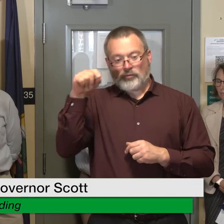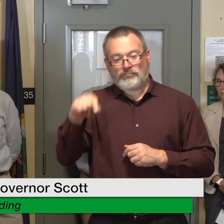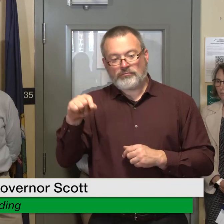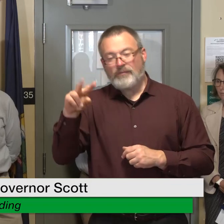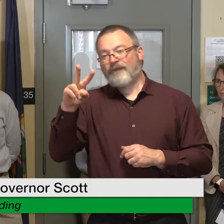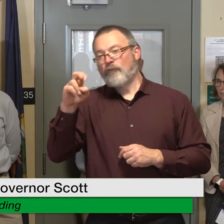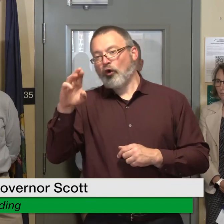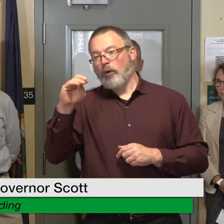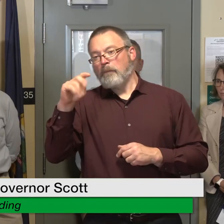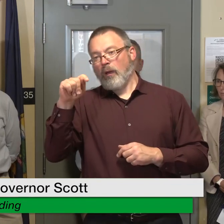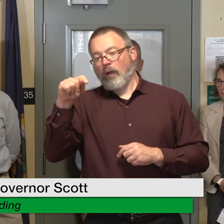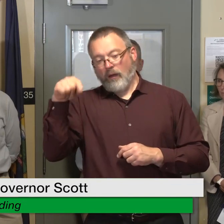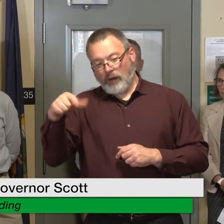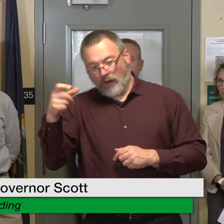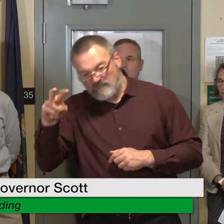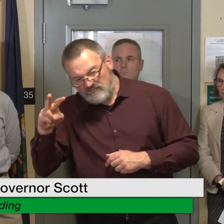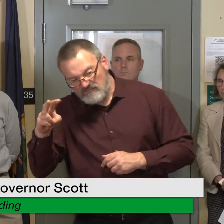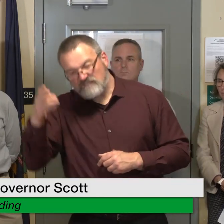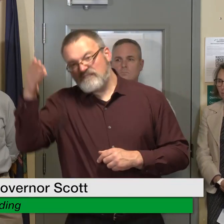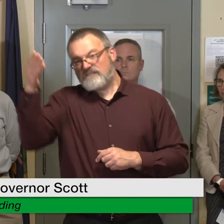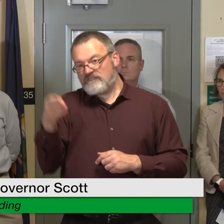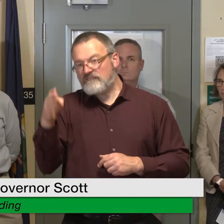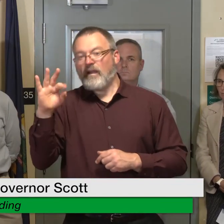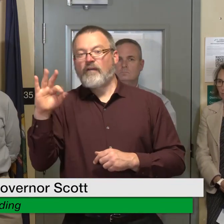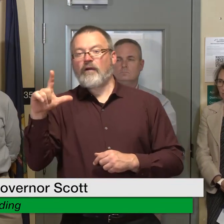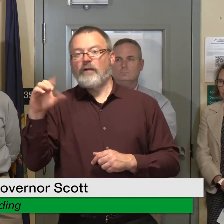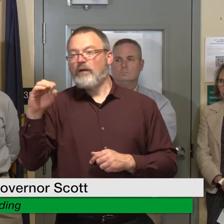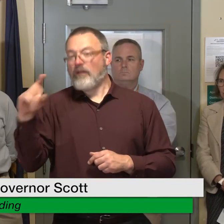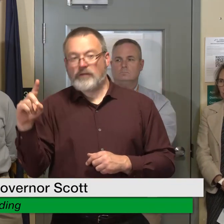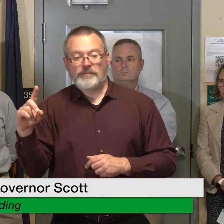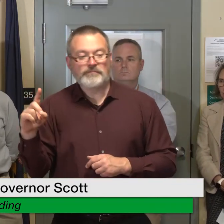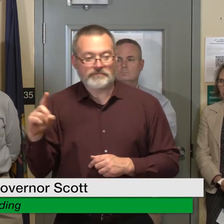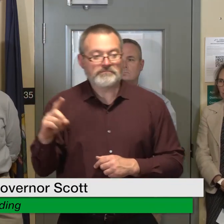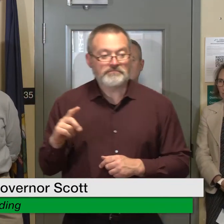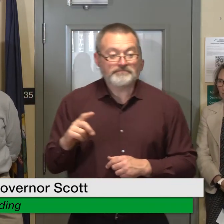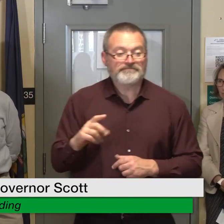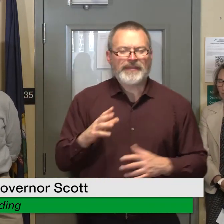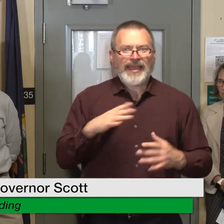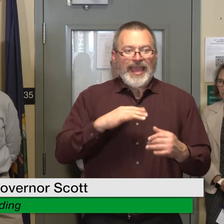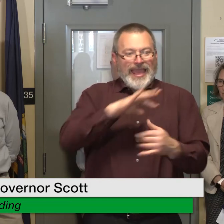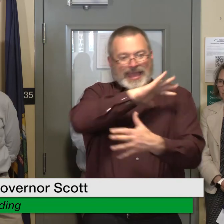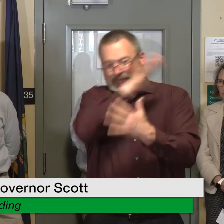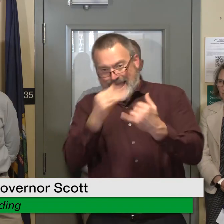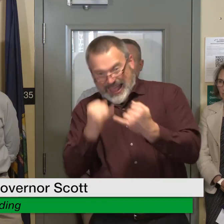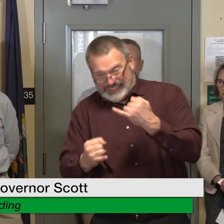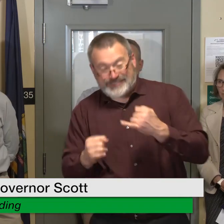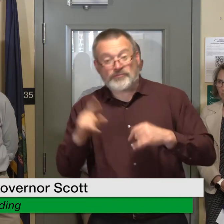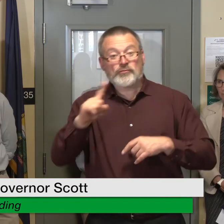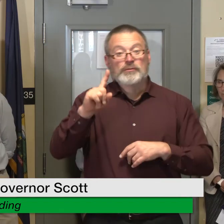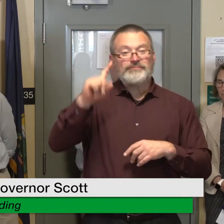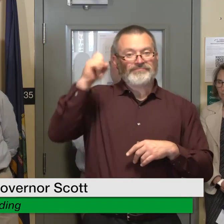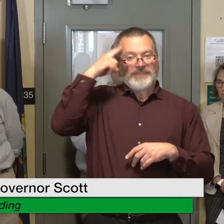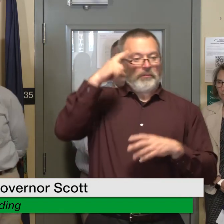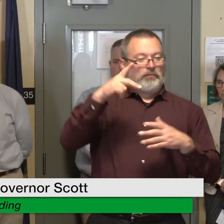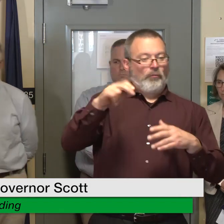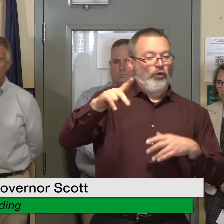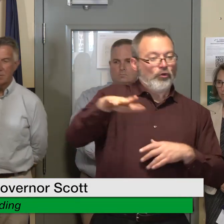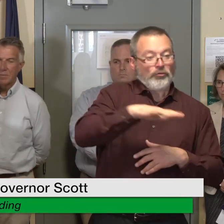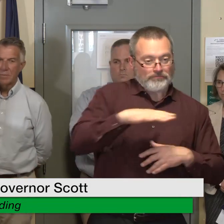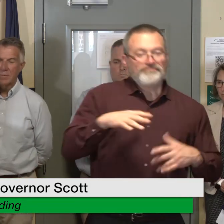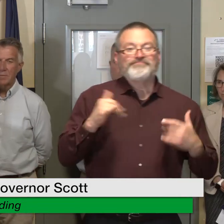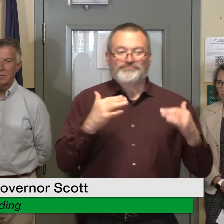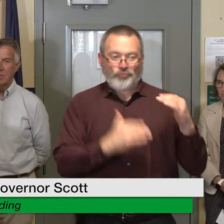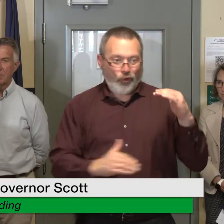anr.vermont.gov/flood. And finally, state parks. State parks are in the recovery phase, and thankfully, over the